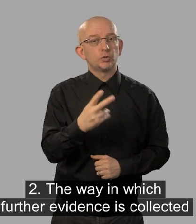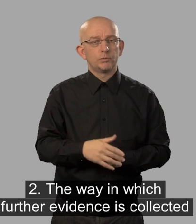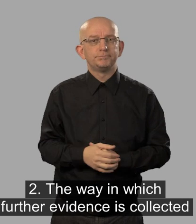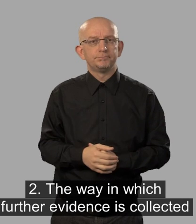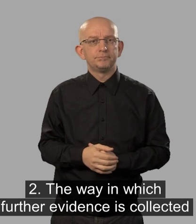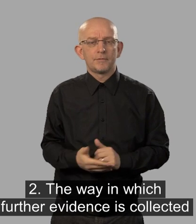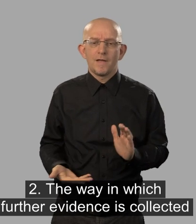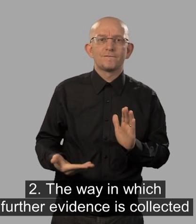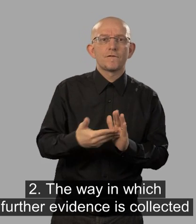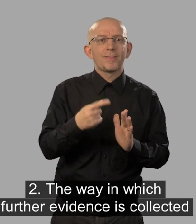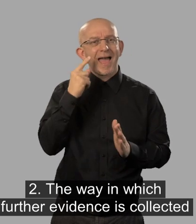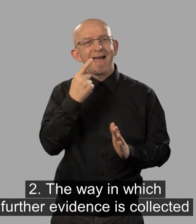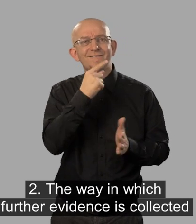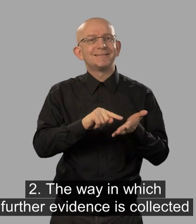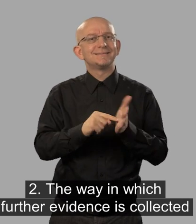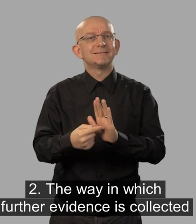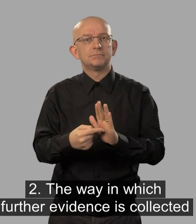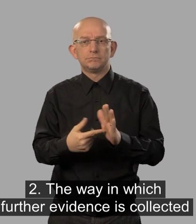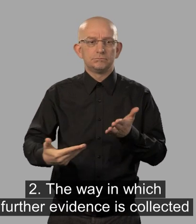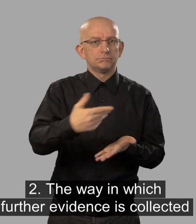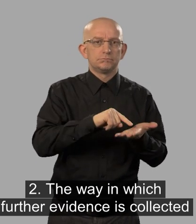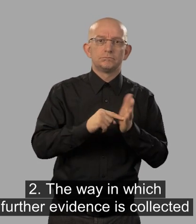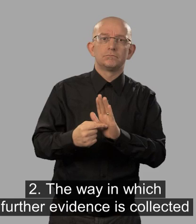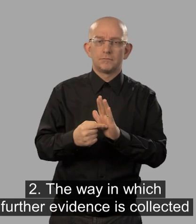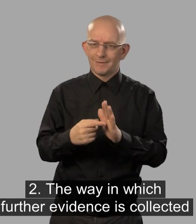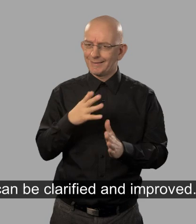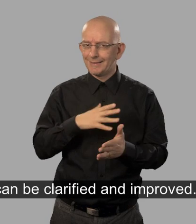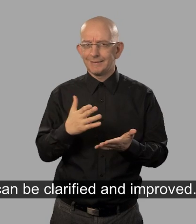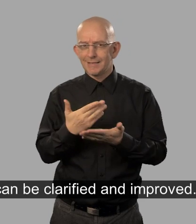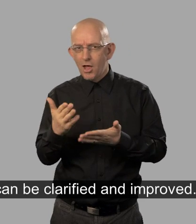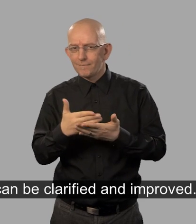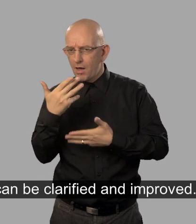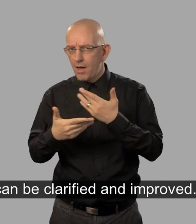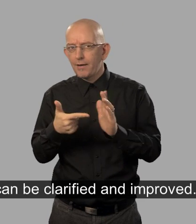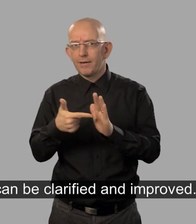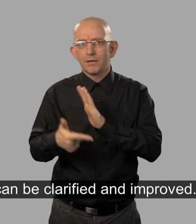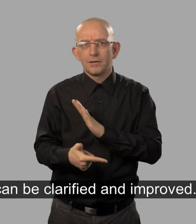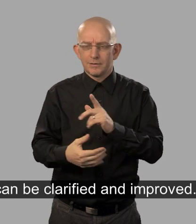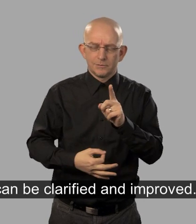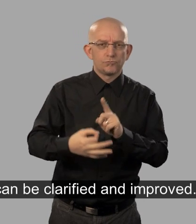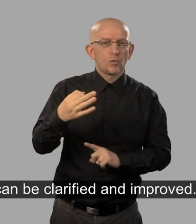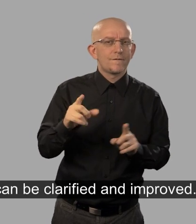Two, the way in which further evidence is collected can be clarified and improved.